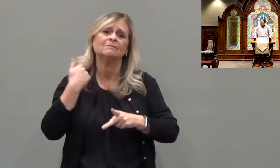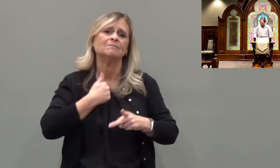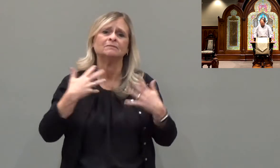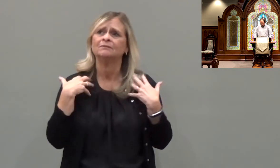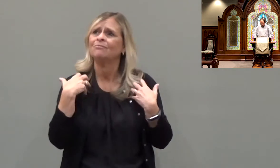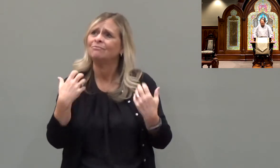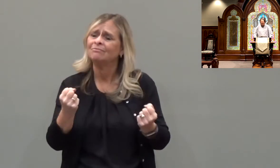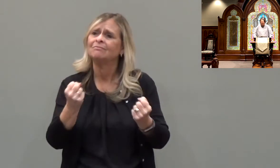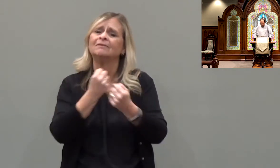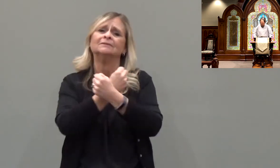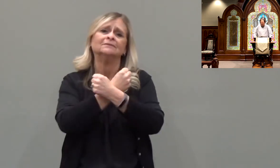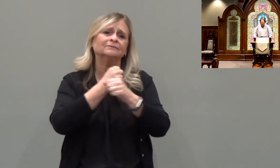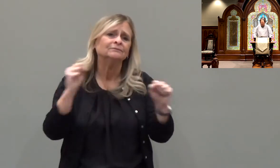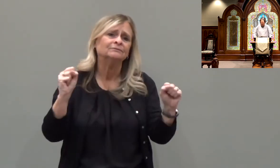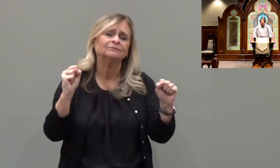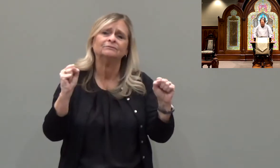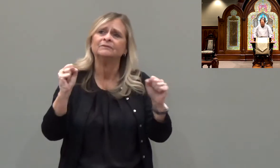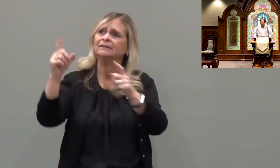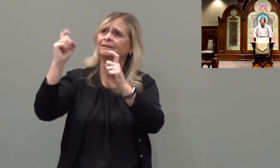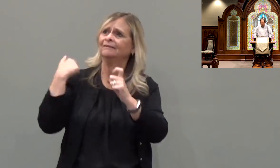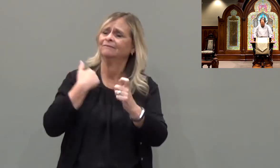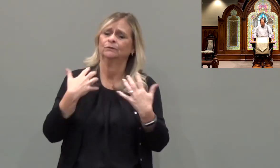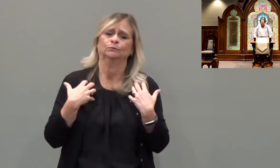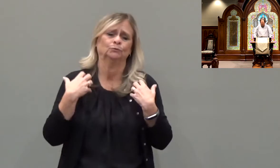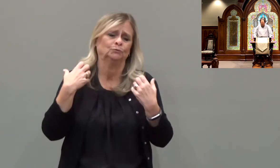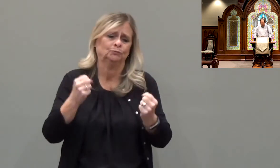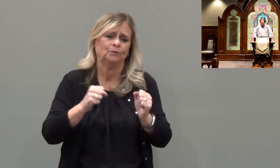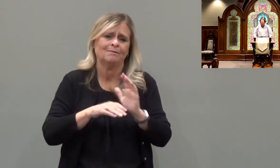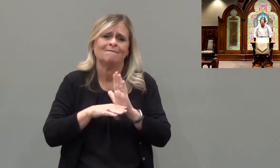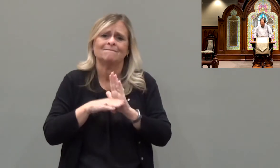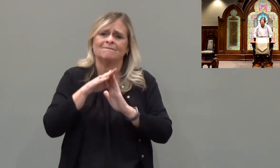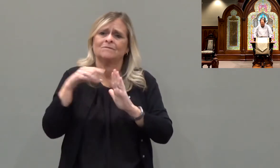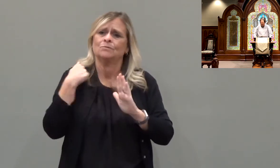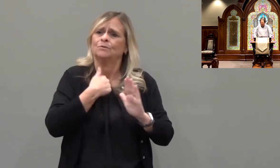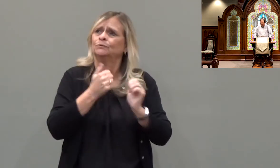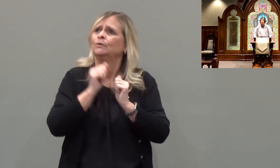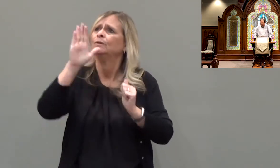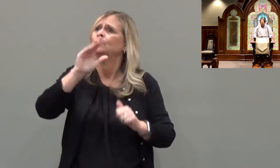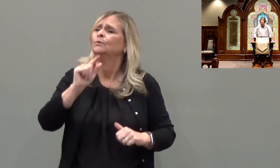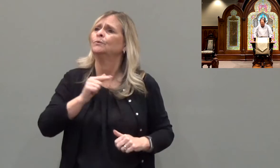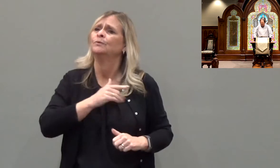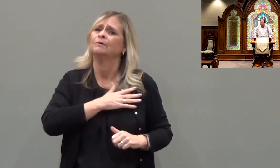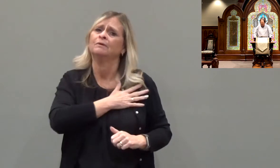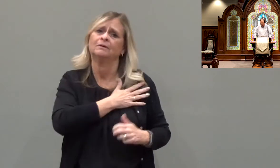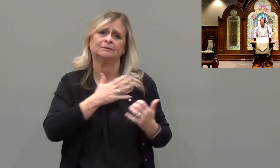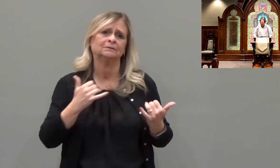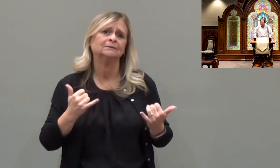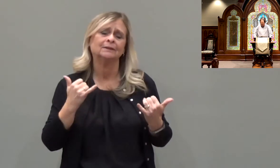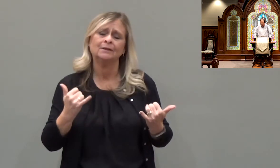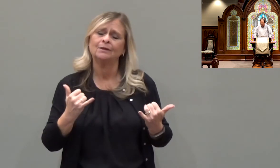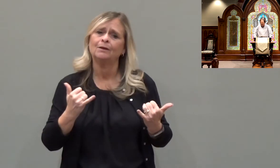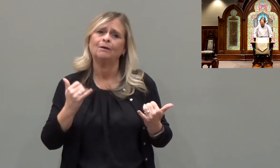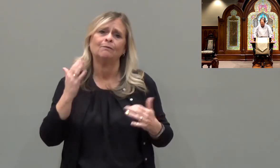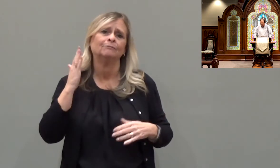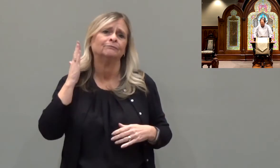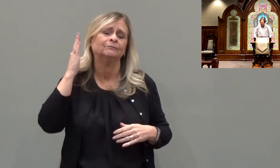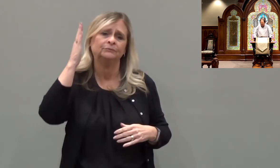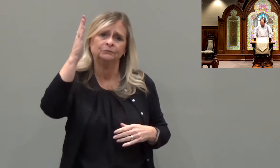safe, strengthen us and fill us with your grace in this time and in all the days to